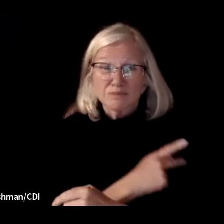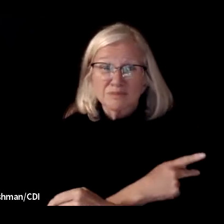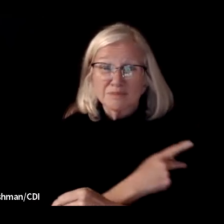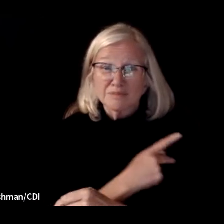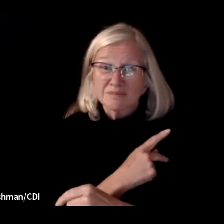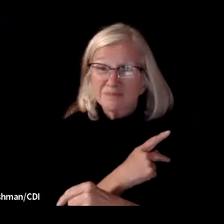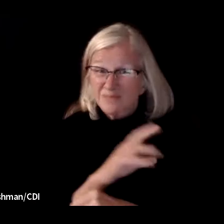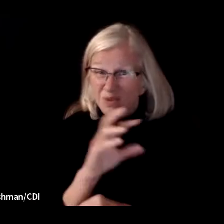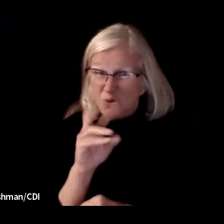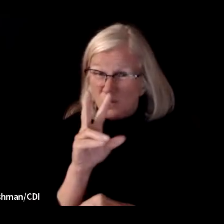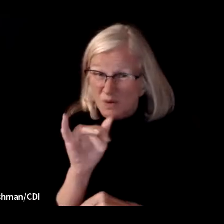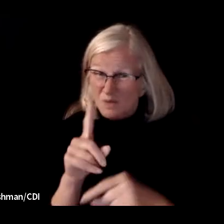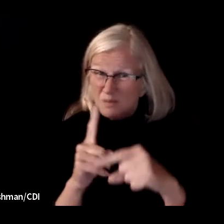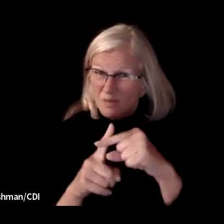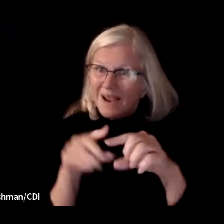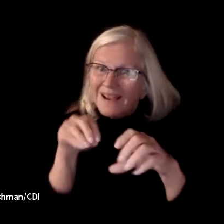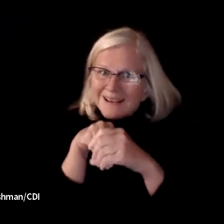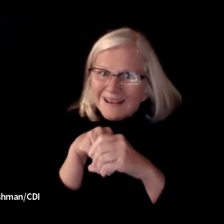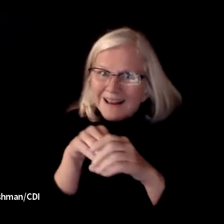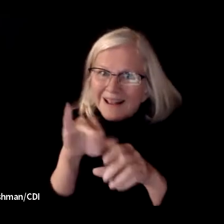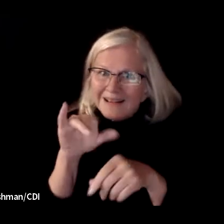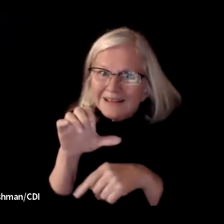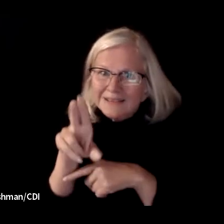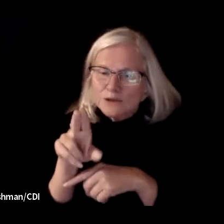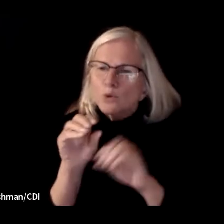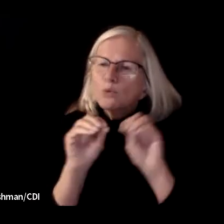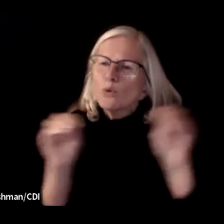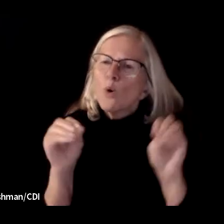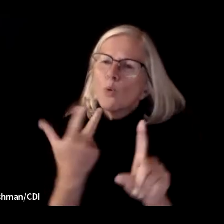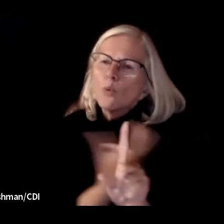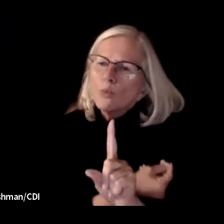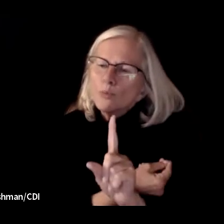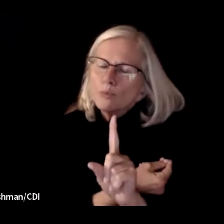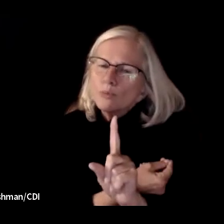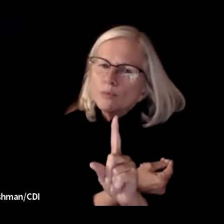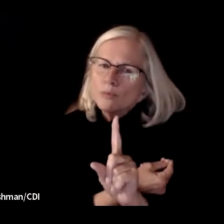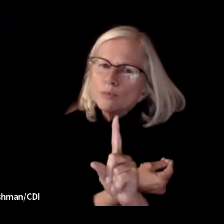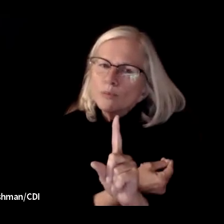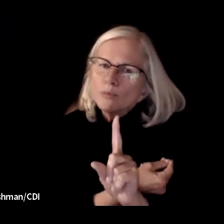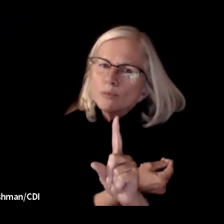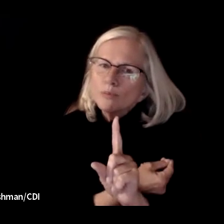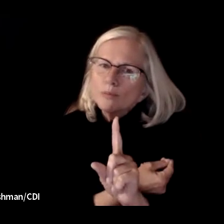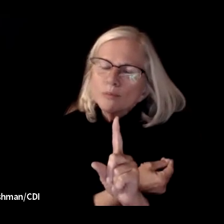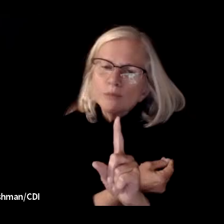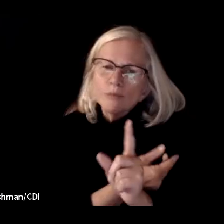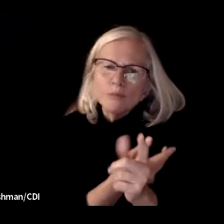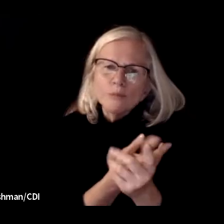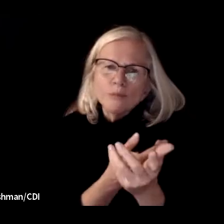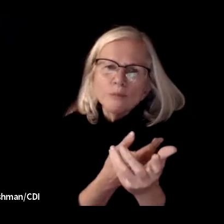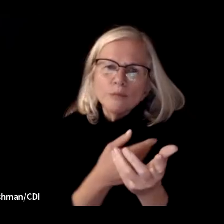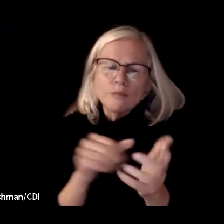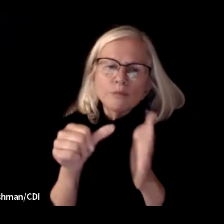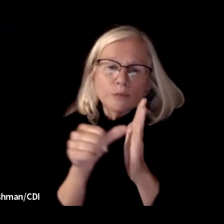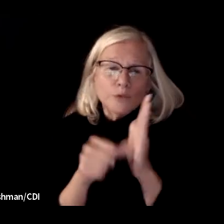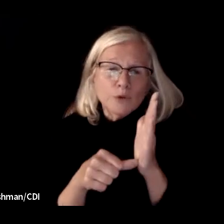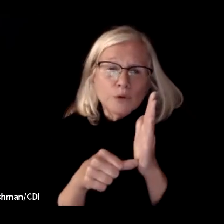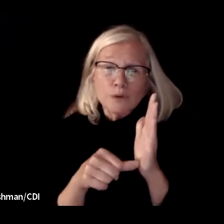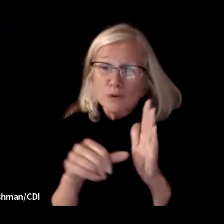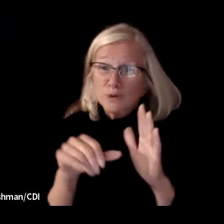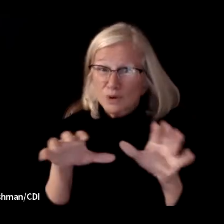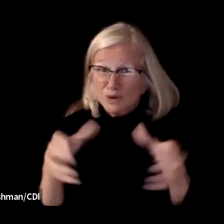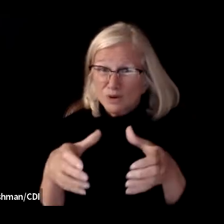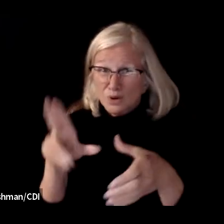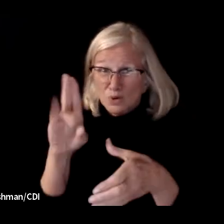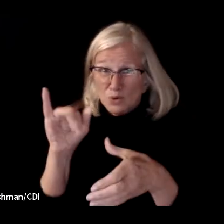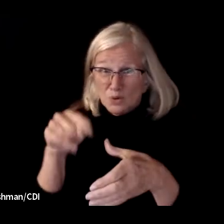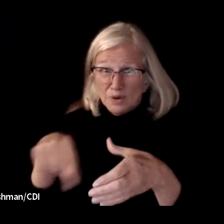ICUs are unvaccinated. And of the COVID positive patients in our medical surgical units, 75% are unvaccinated. So